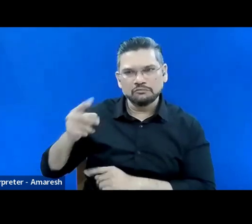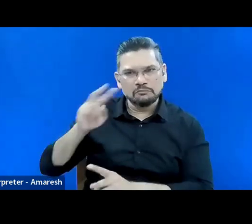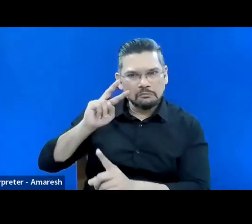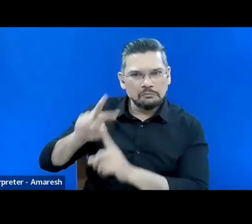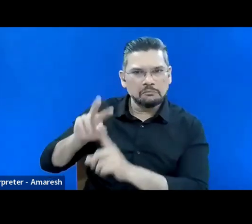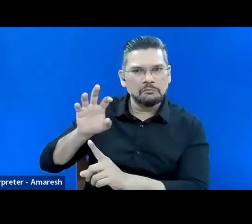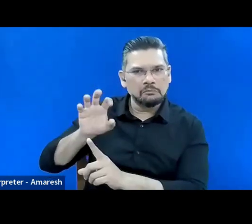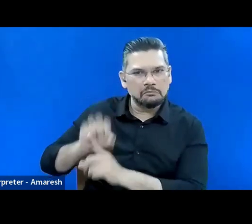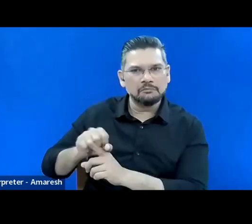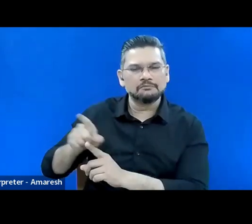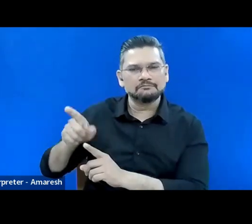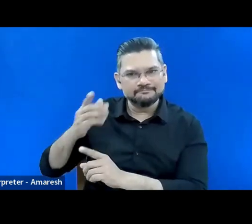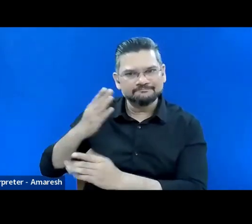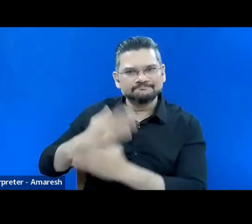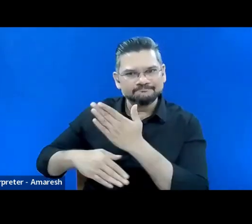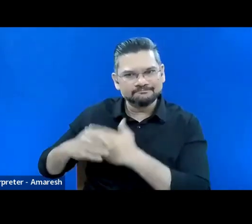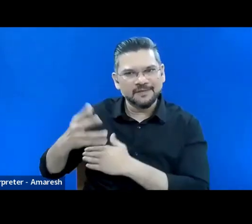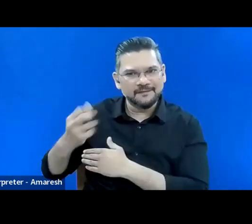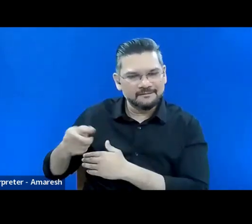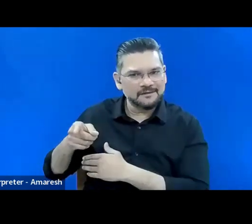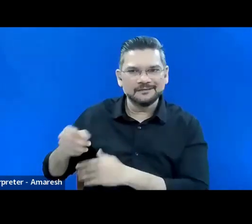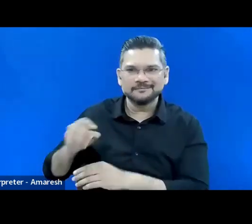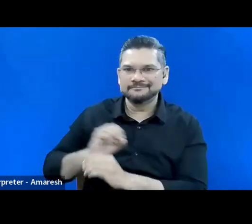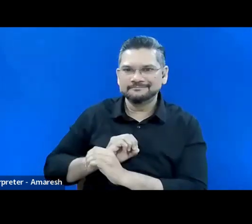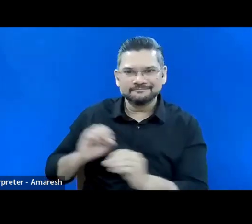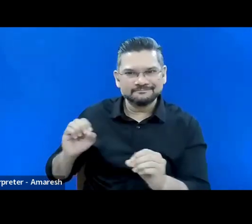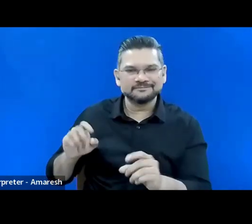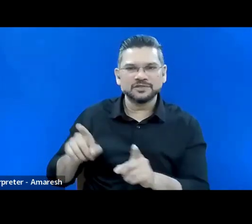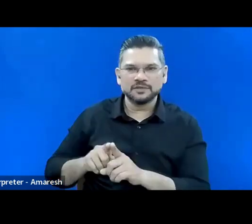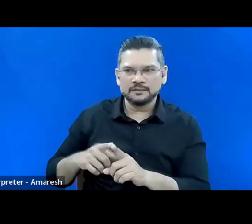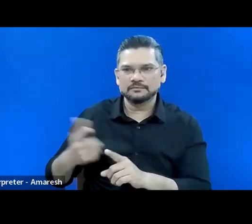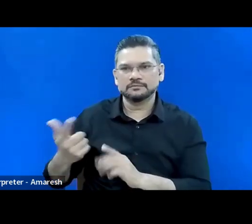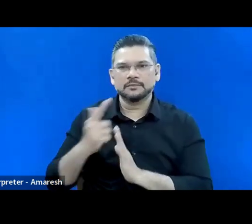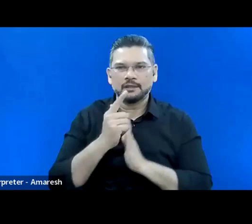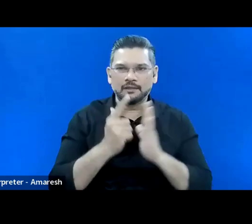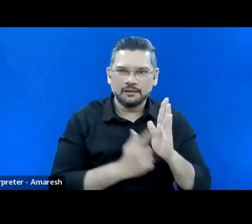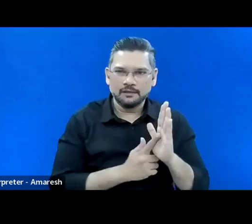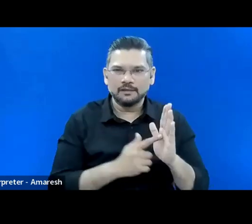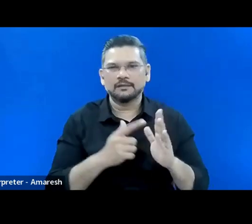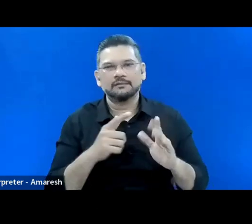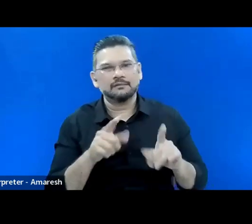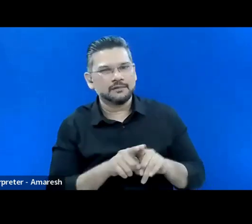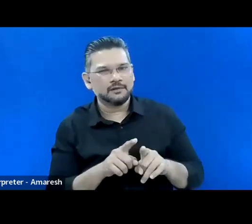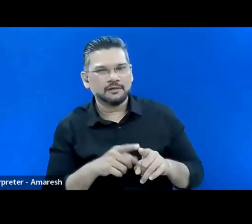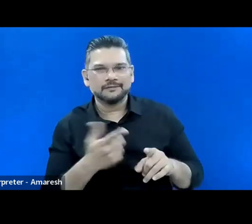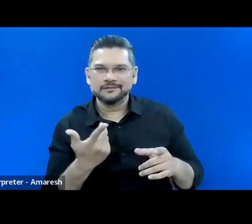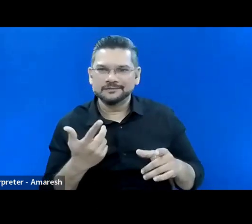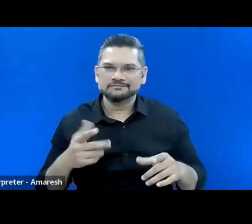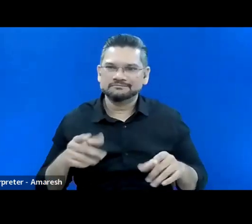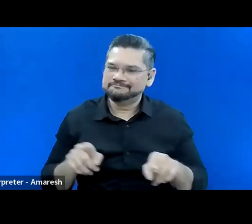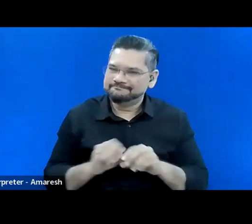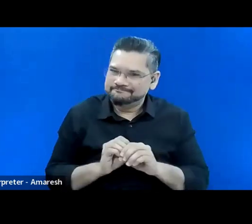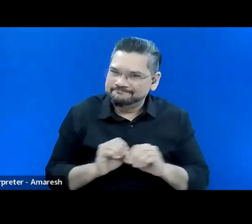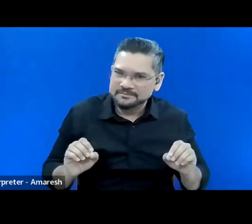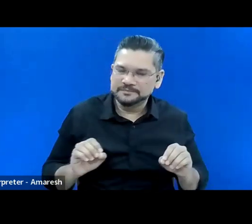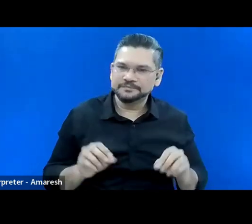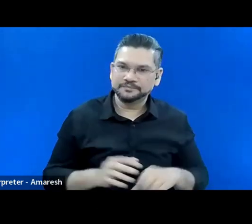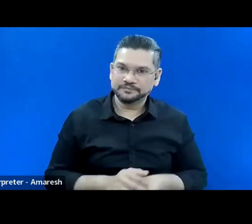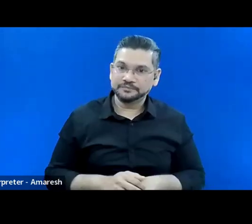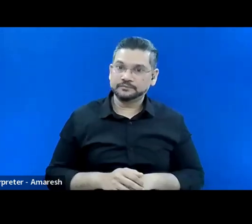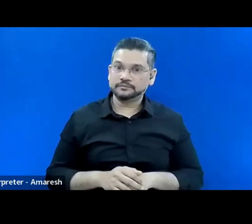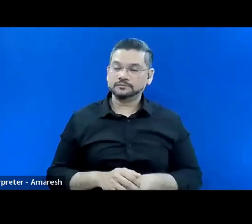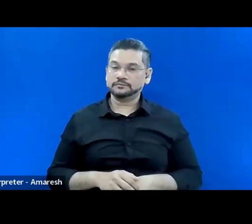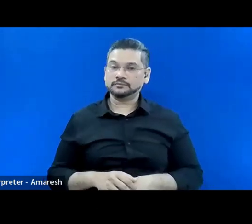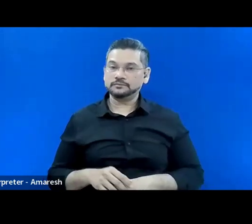self-identify, the legal barriers, and actually organizing themselves. So while OPDs of psychosocial disabilities have actually